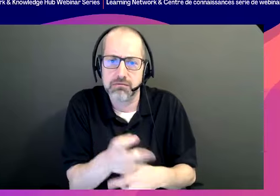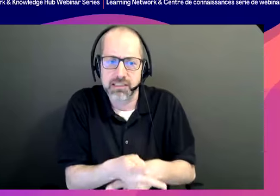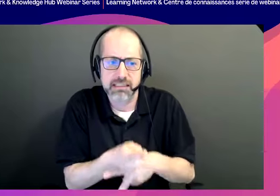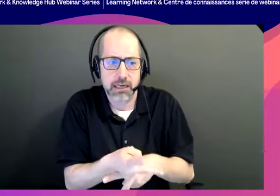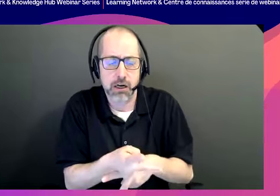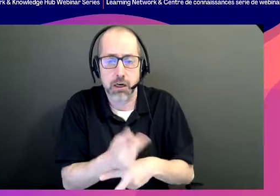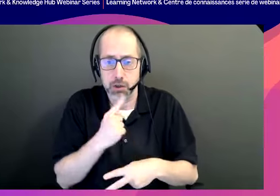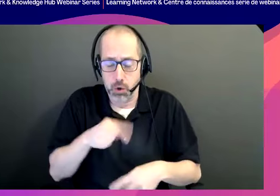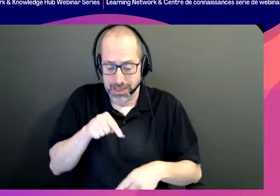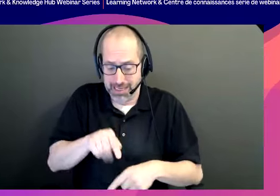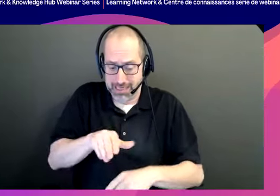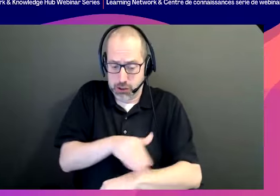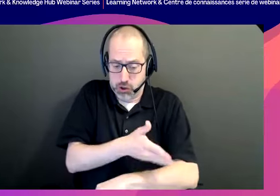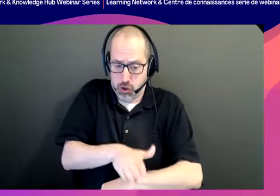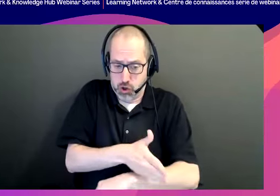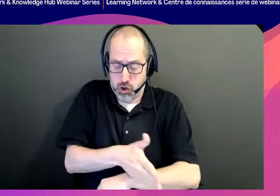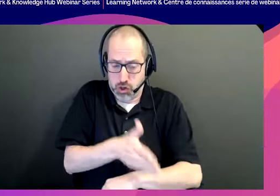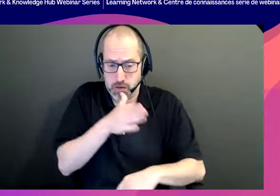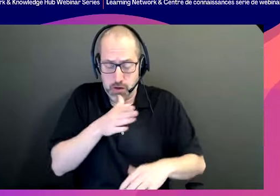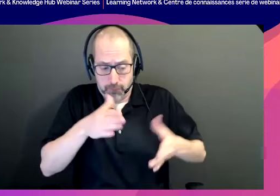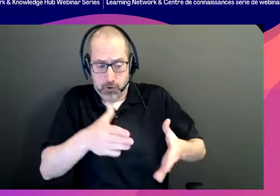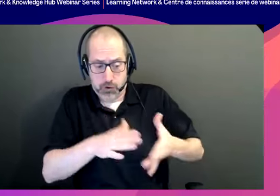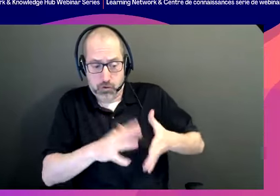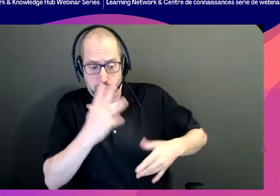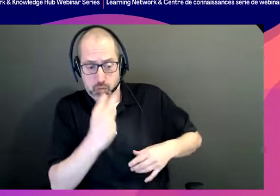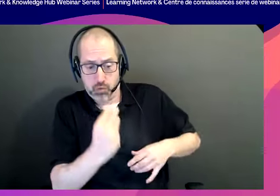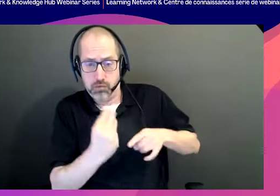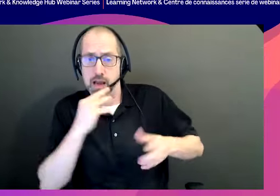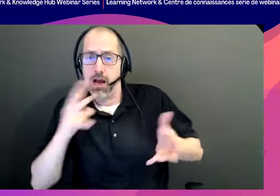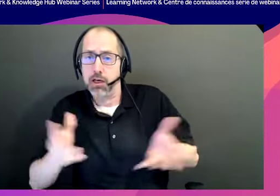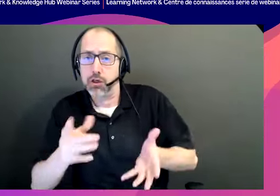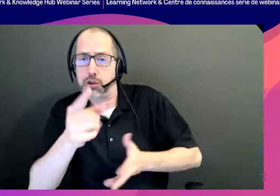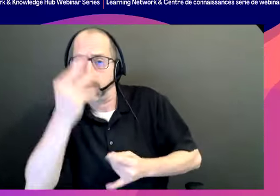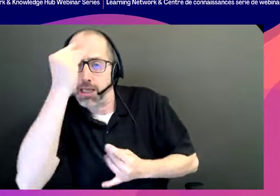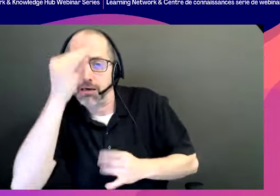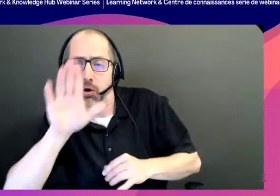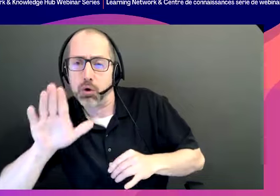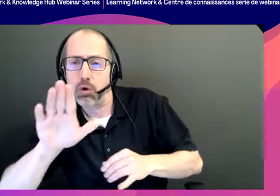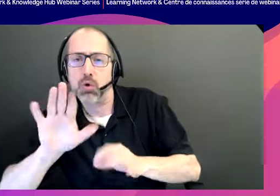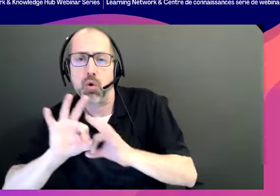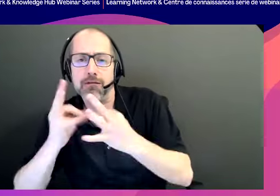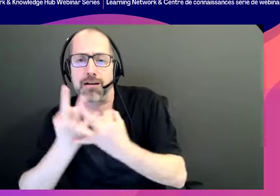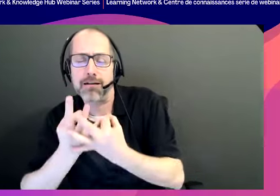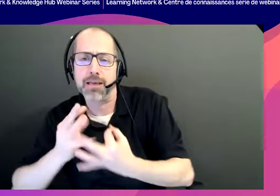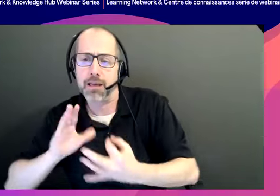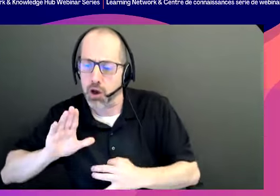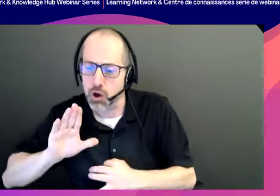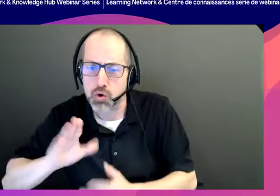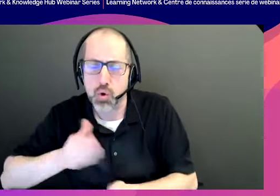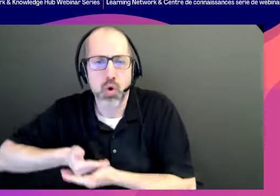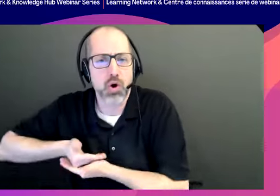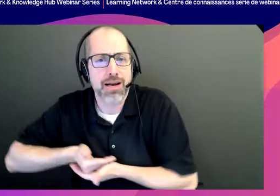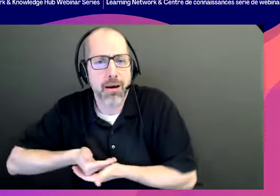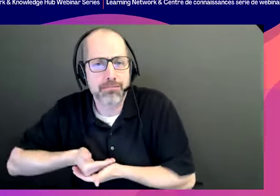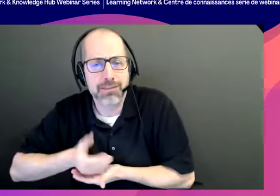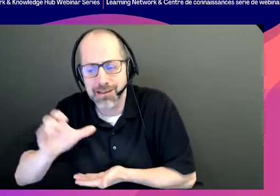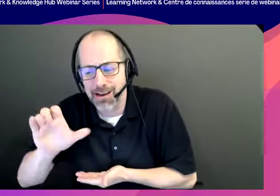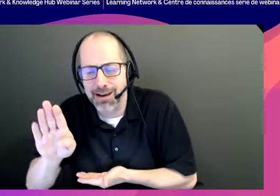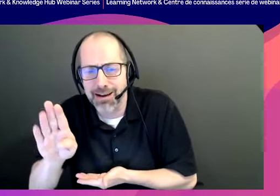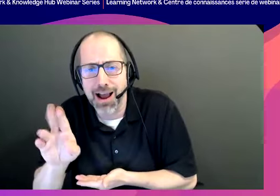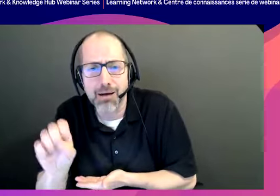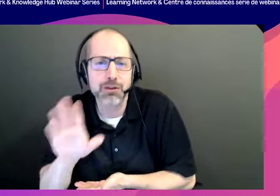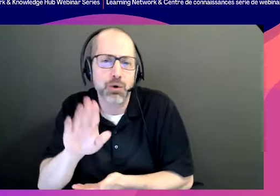this song, I just encourage you to think about your own families, your own cubs, your own pups,